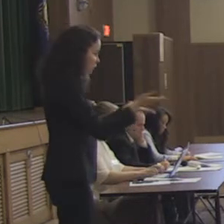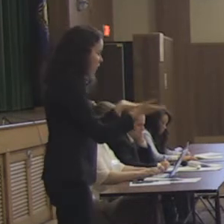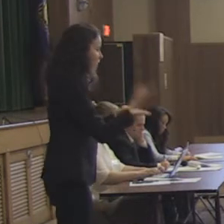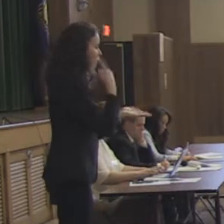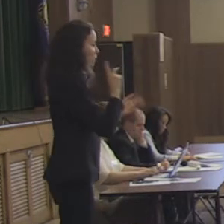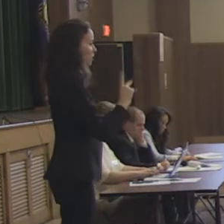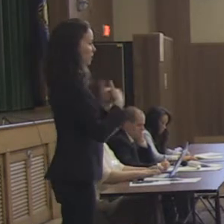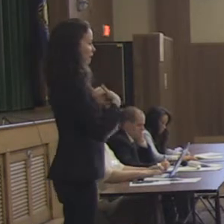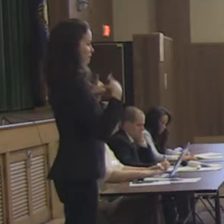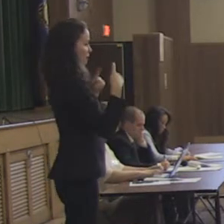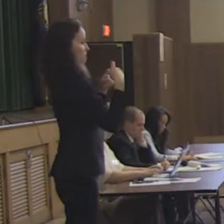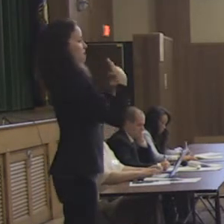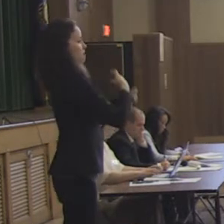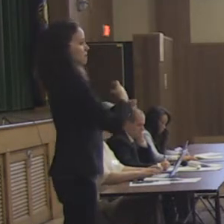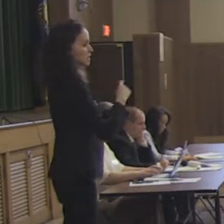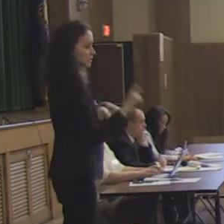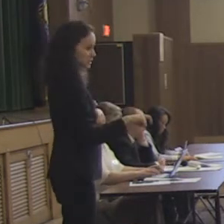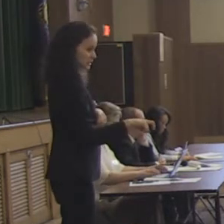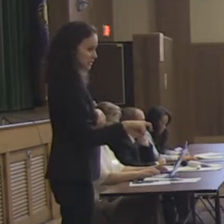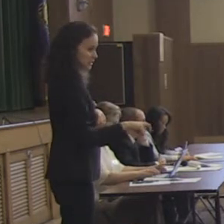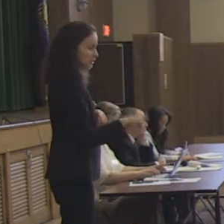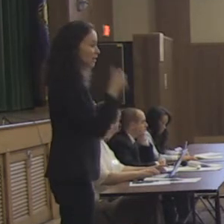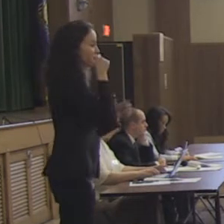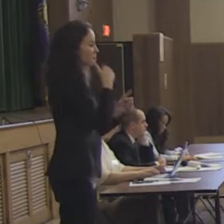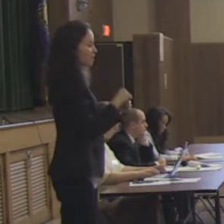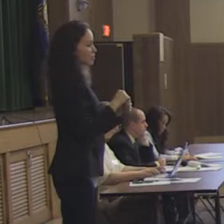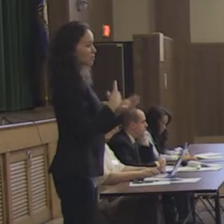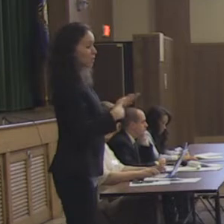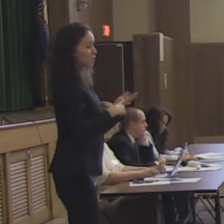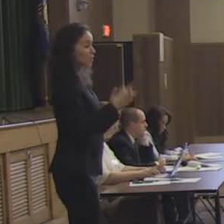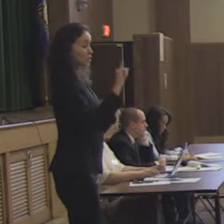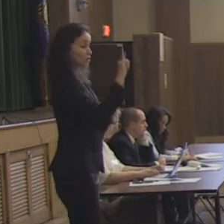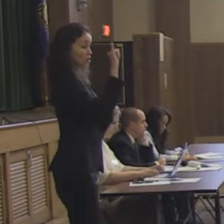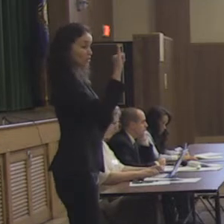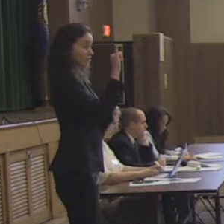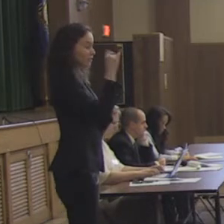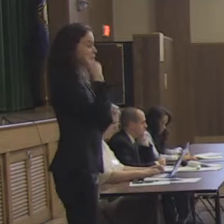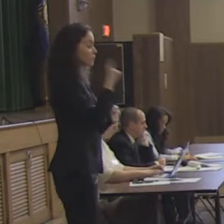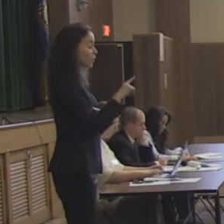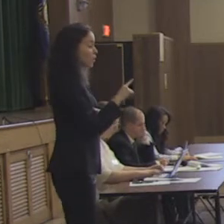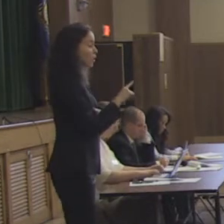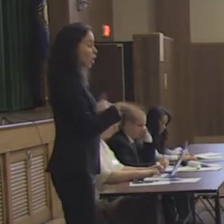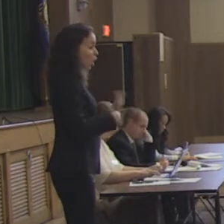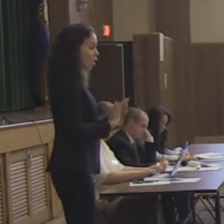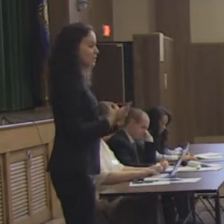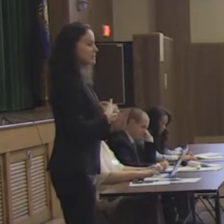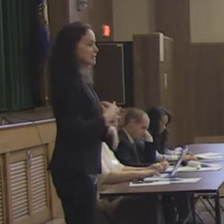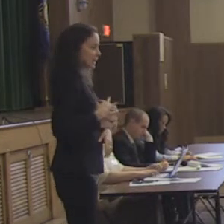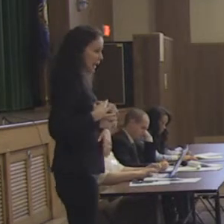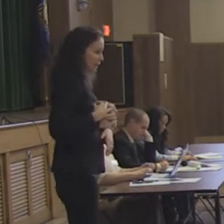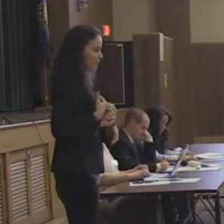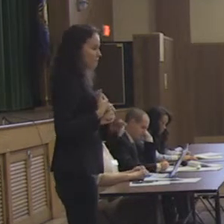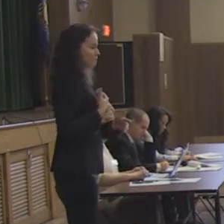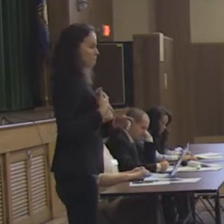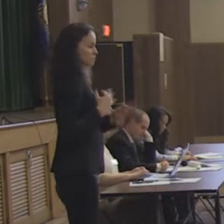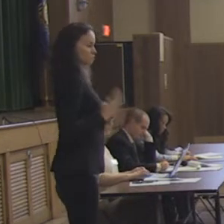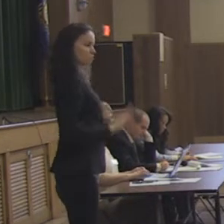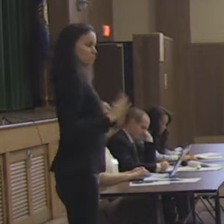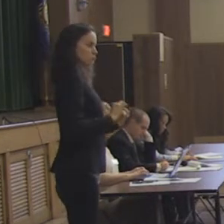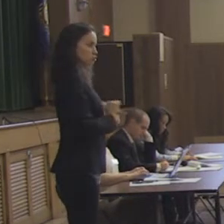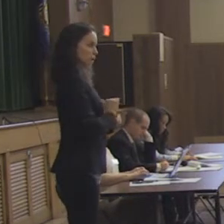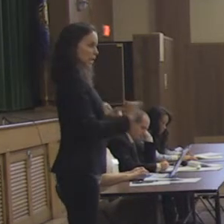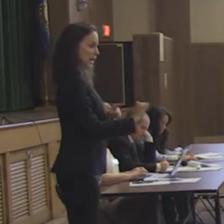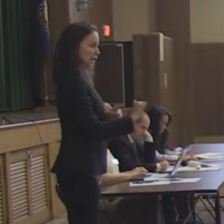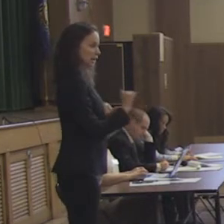the comments that were mentioned about the importance of ensuring that frontline staff have appropriate training are